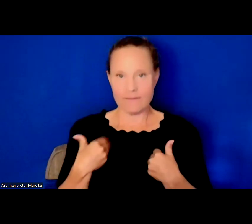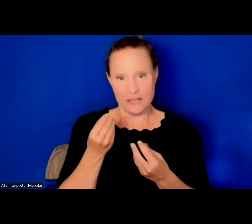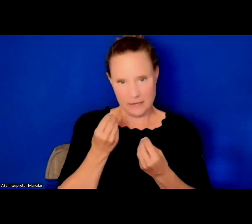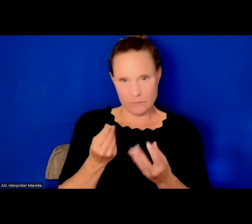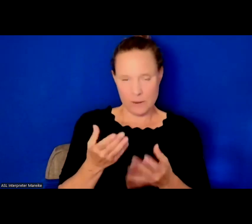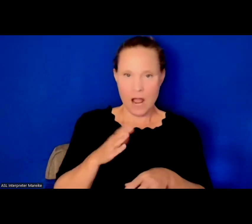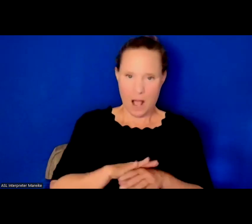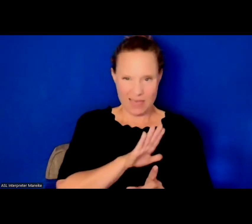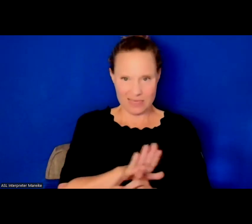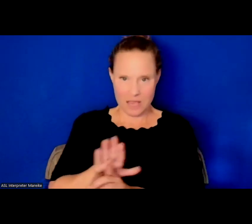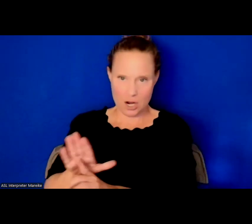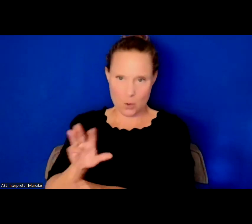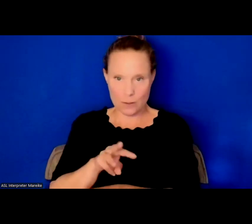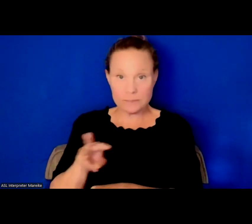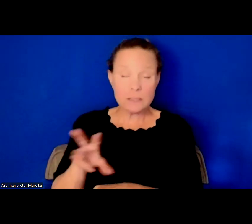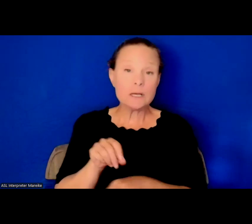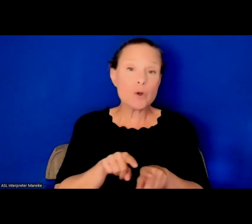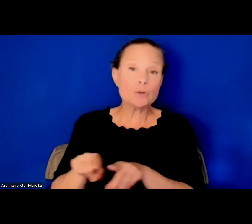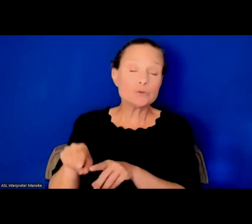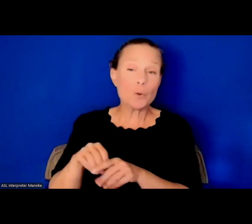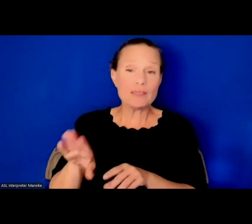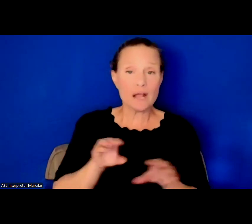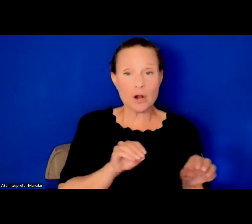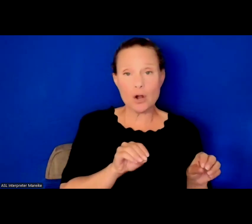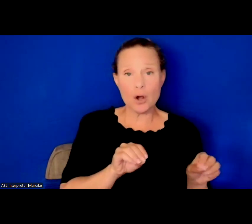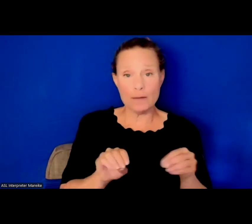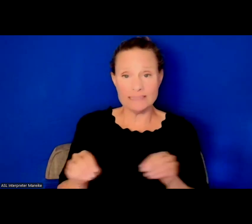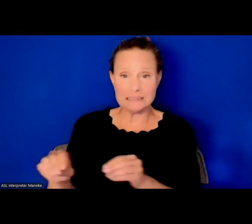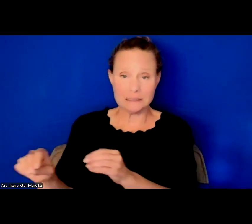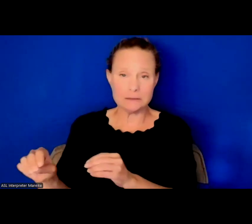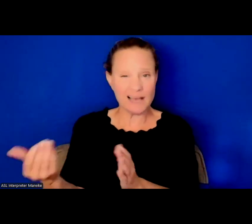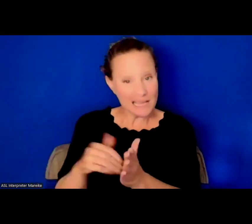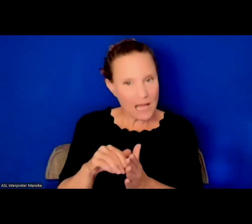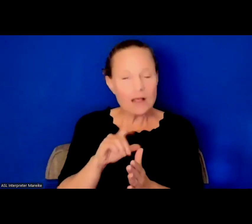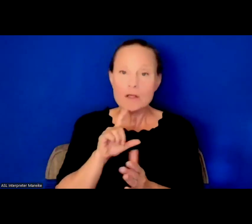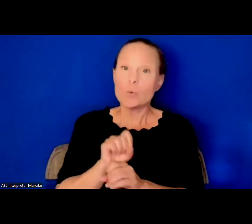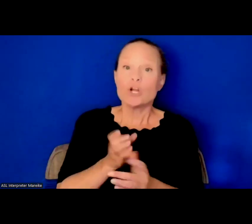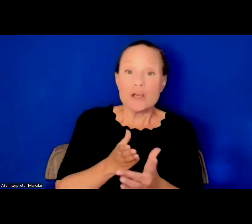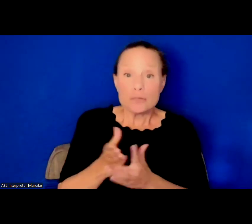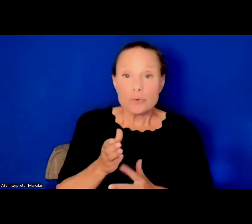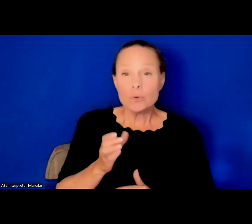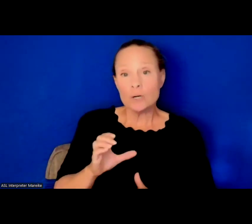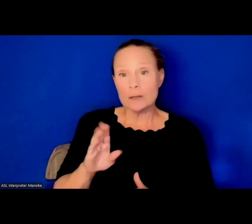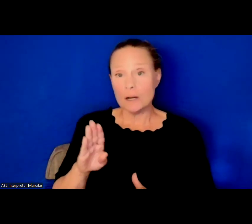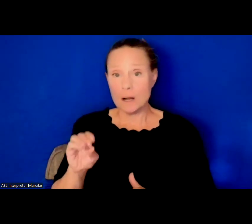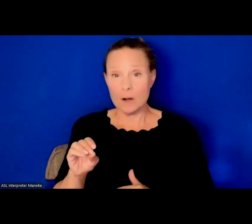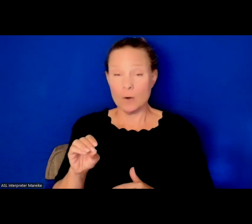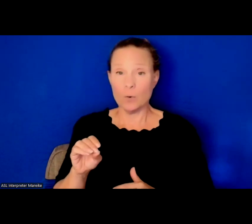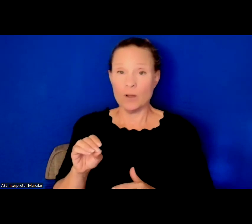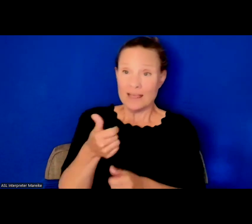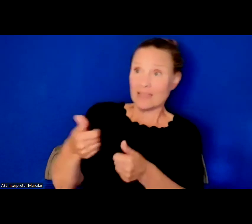as in their offices. Again, they're working through community-based organizations, right? The lead entity is really